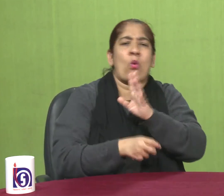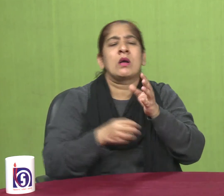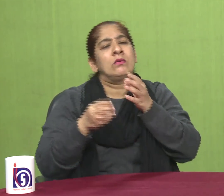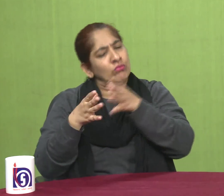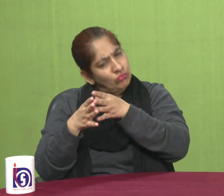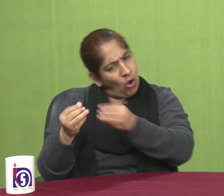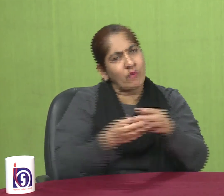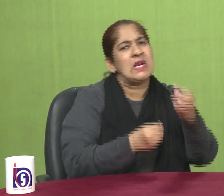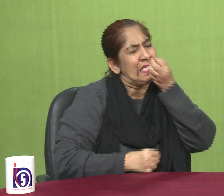support.